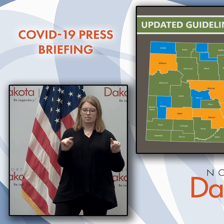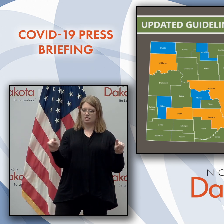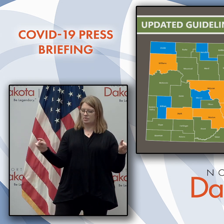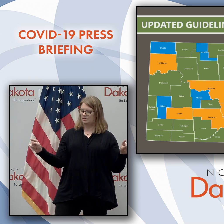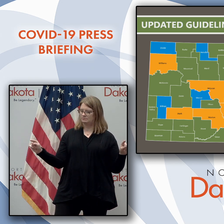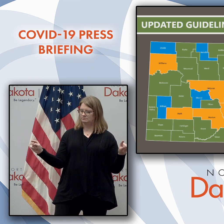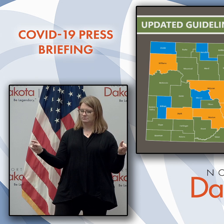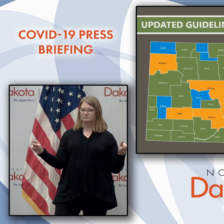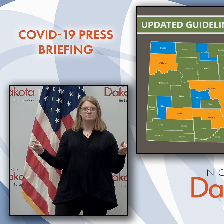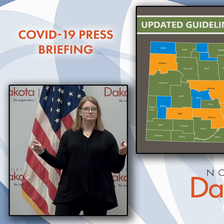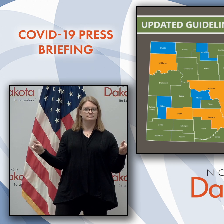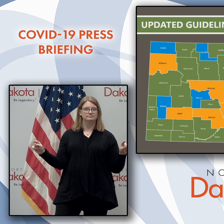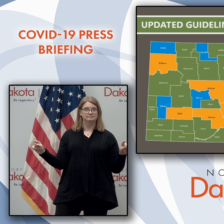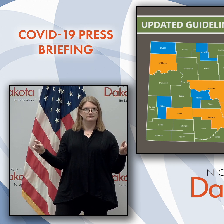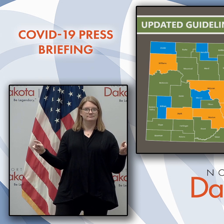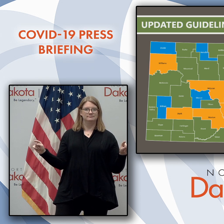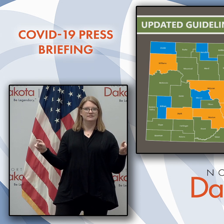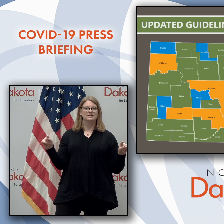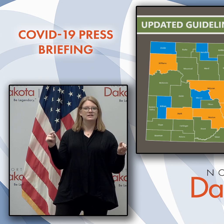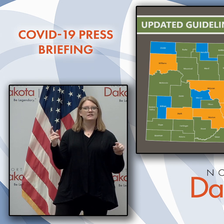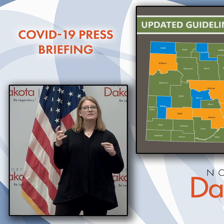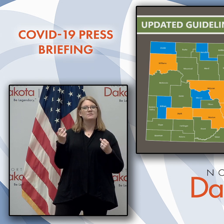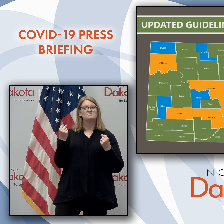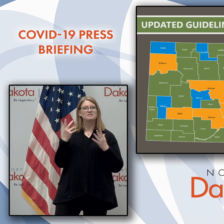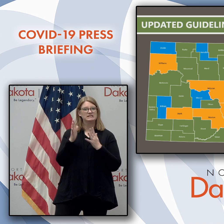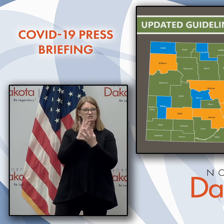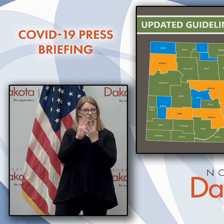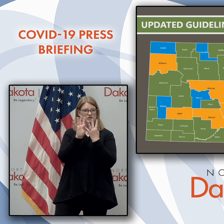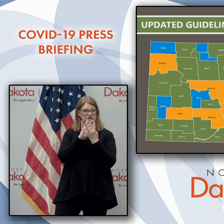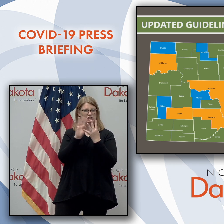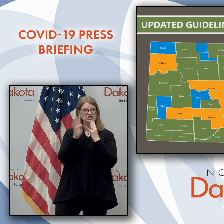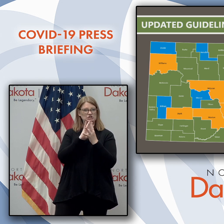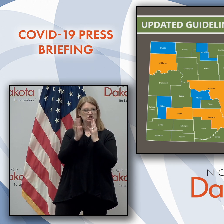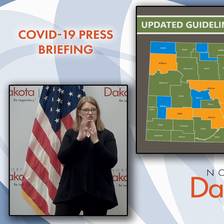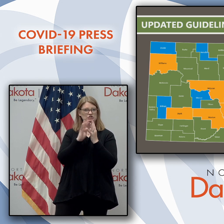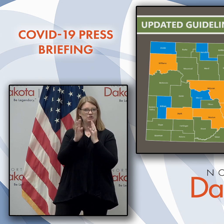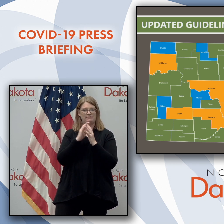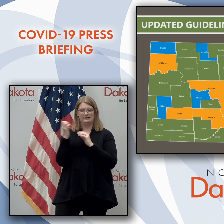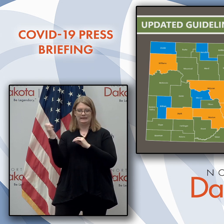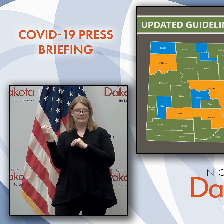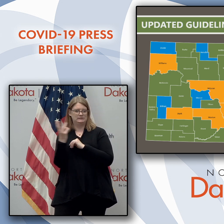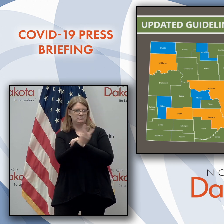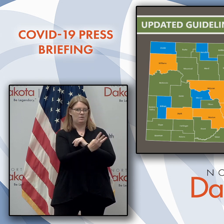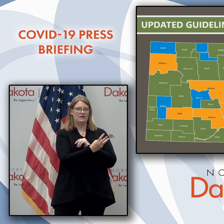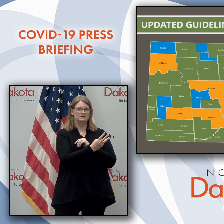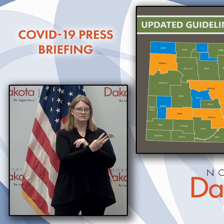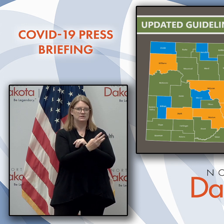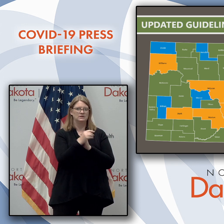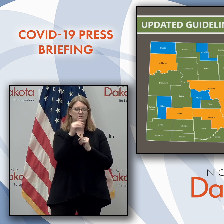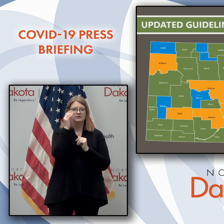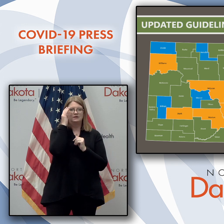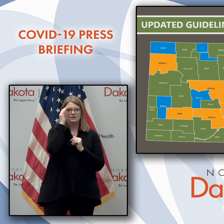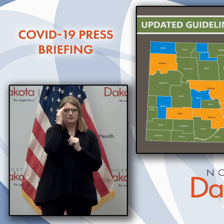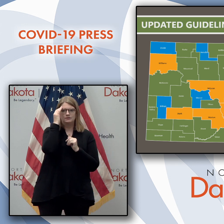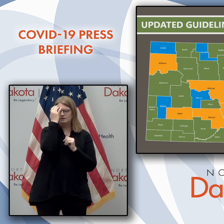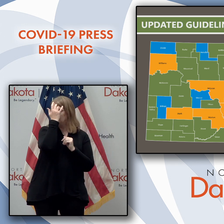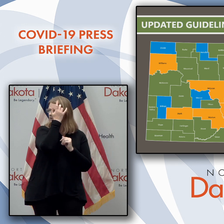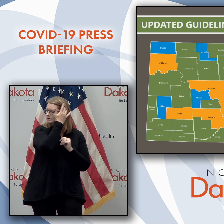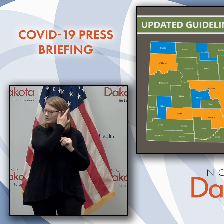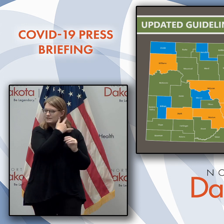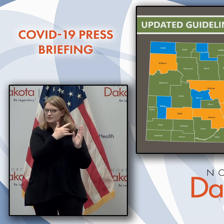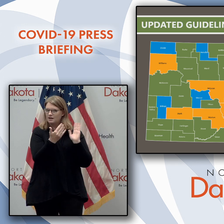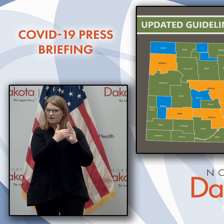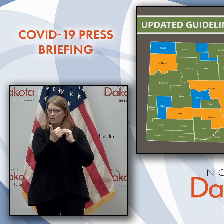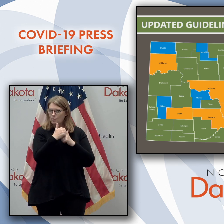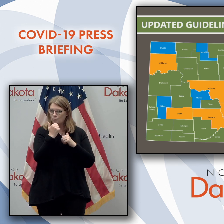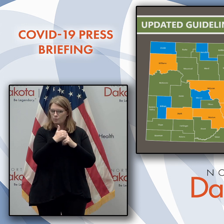of out-of-state traffic comes through our state. More of it goes east to west than north to south, and so I think that's another risk factor